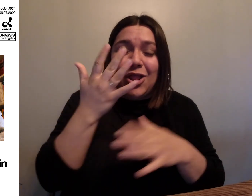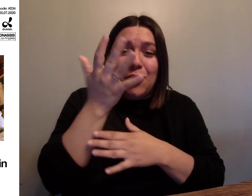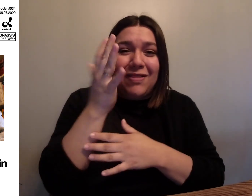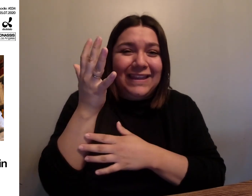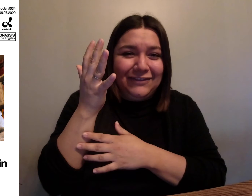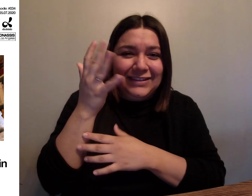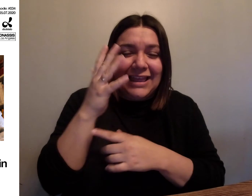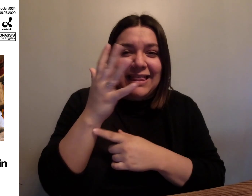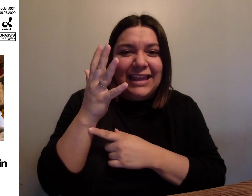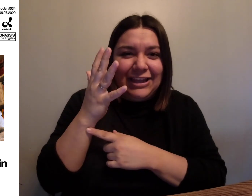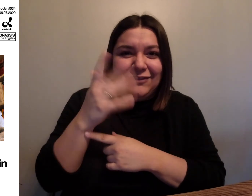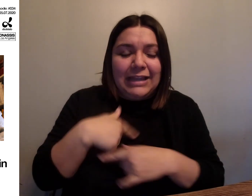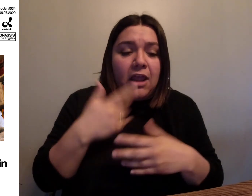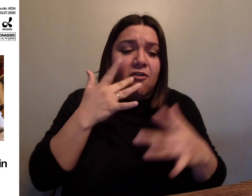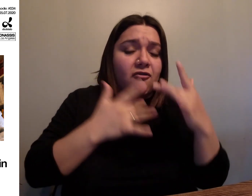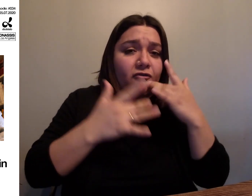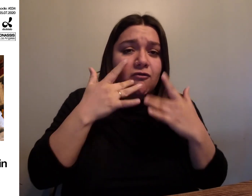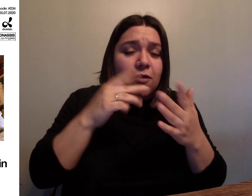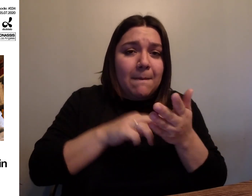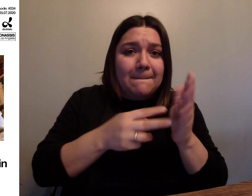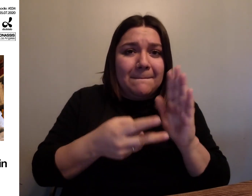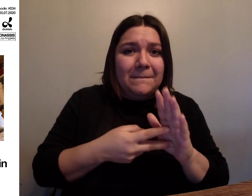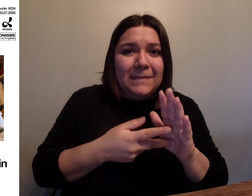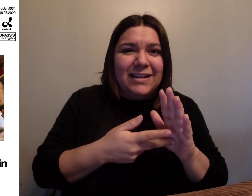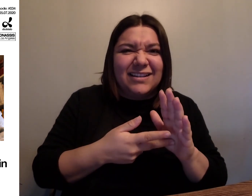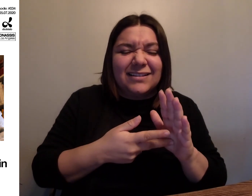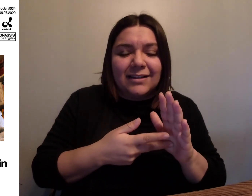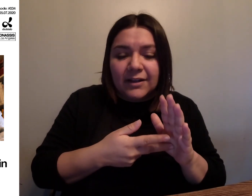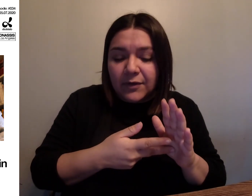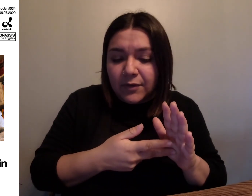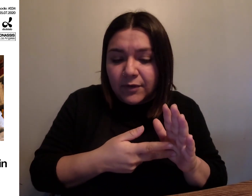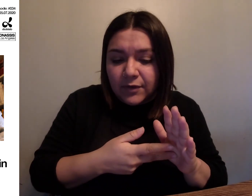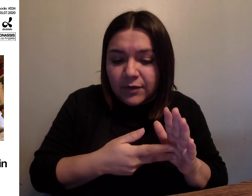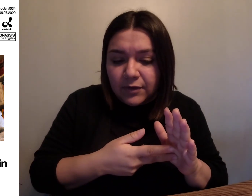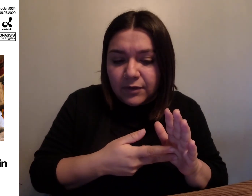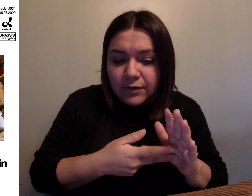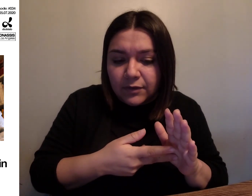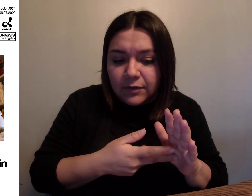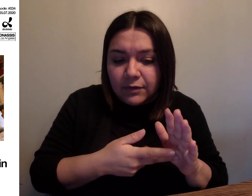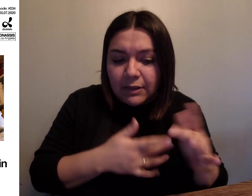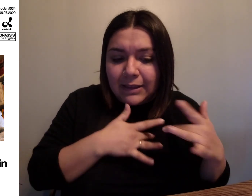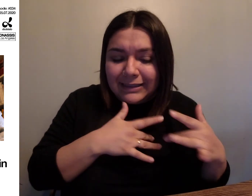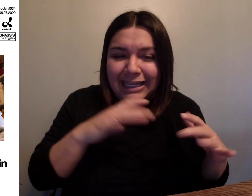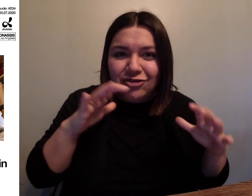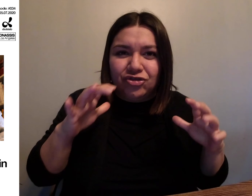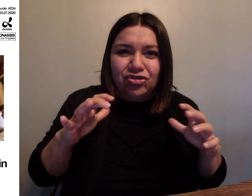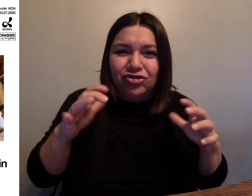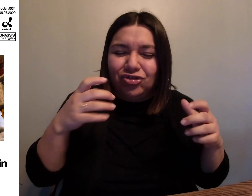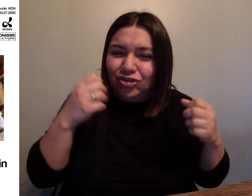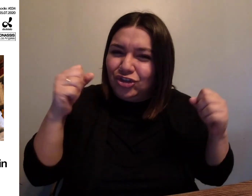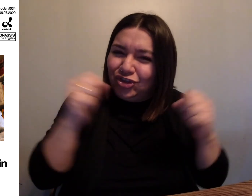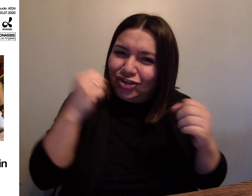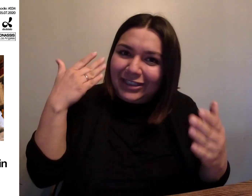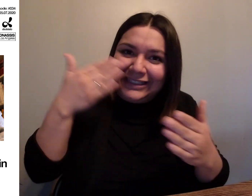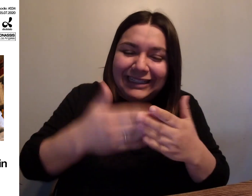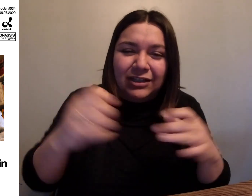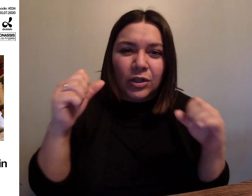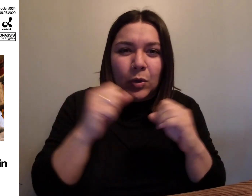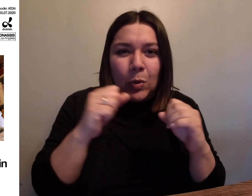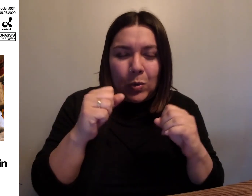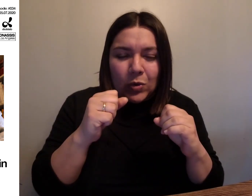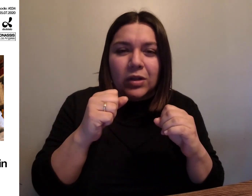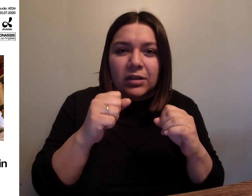leaves, or few or none, do hang upon those boughs that shake against the cold.